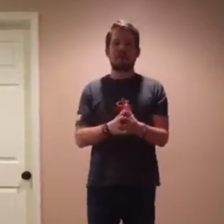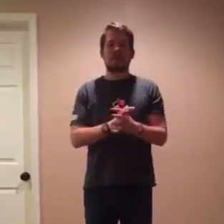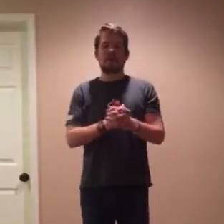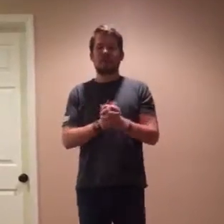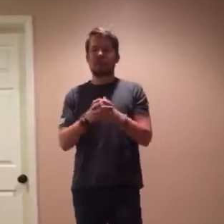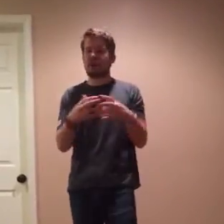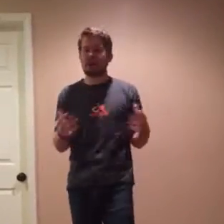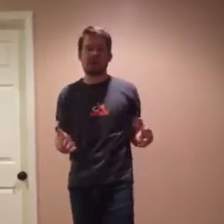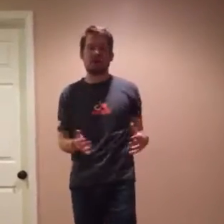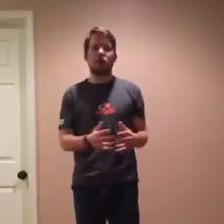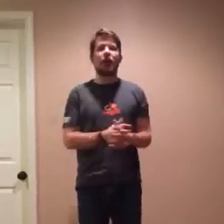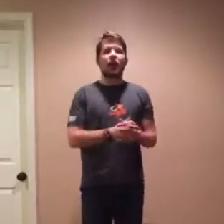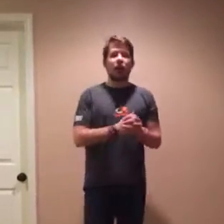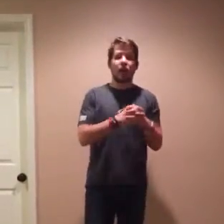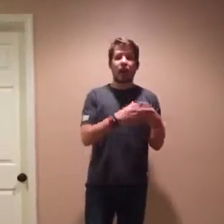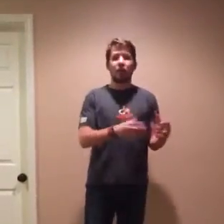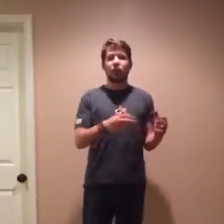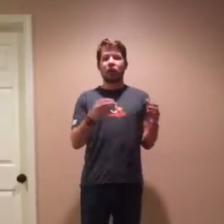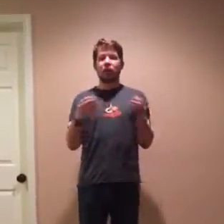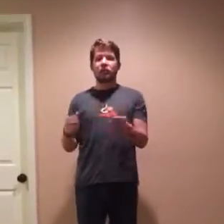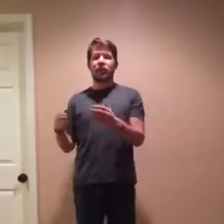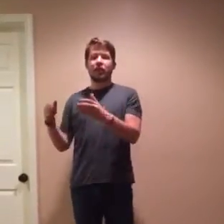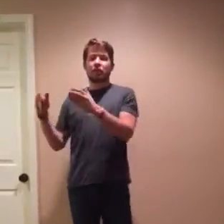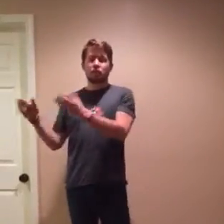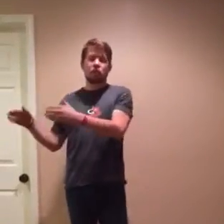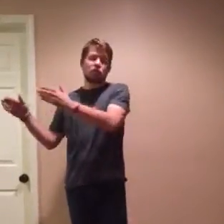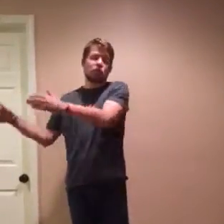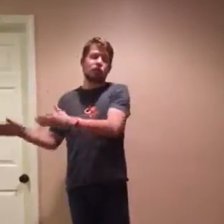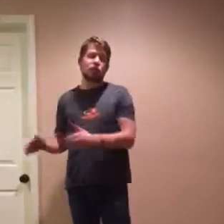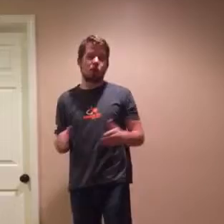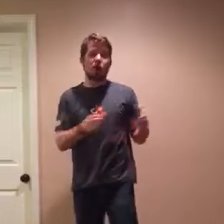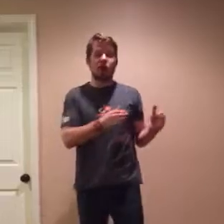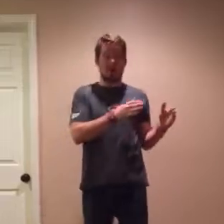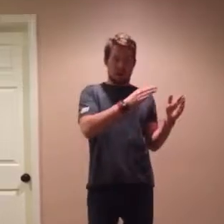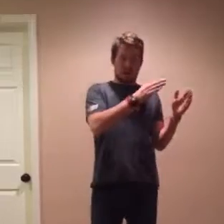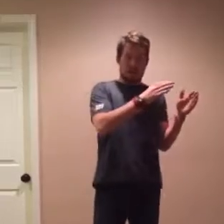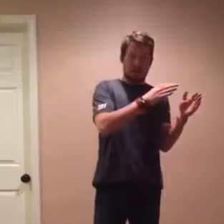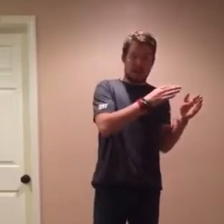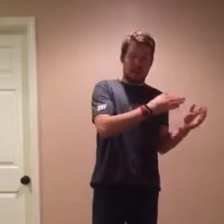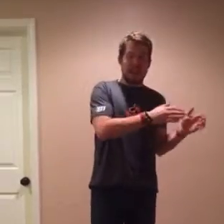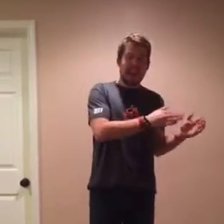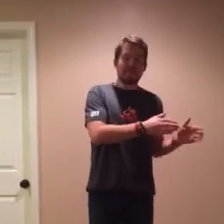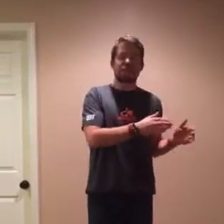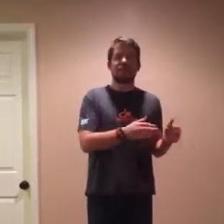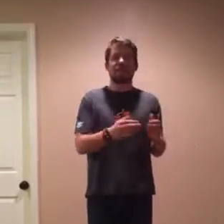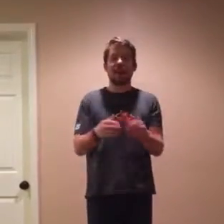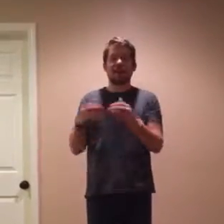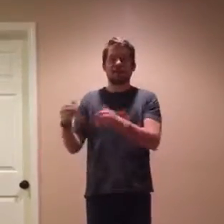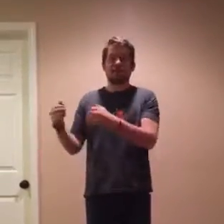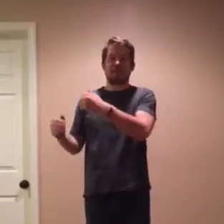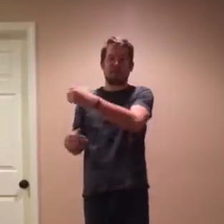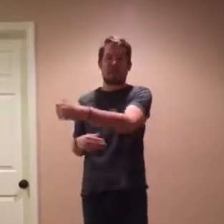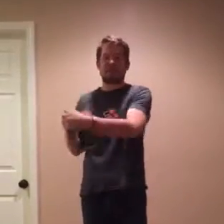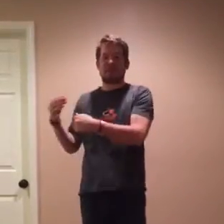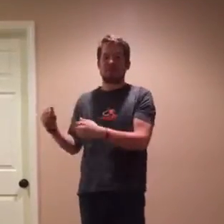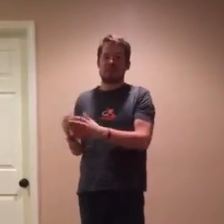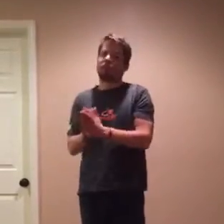students is very immature and unable to understand the truth of scripture or unable to take leadership roles in the church.